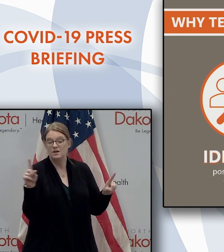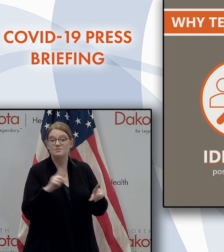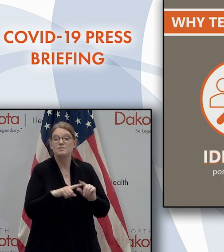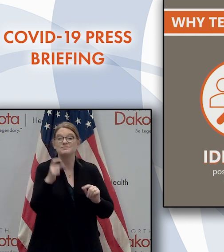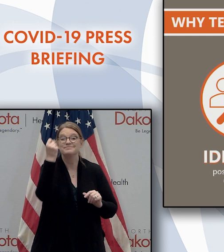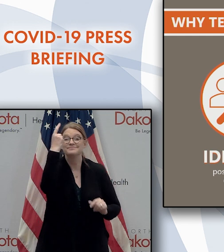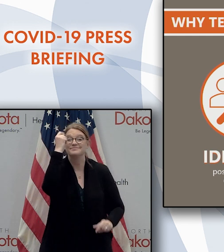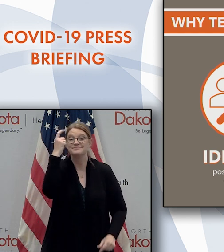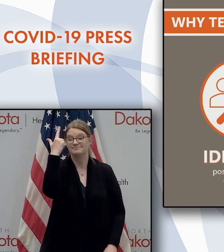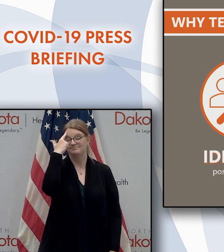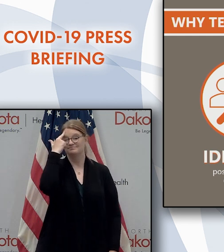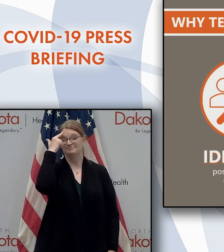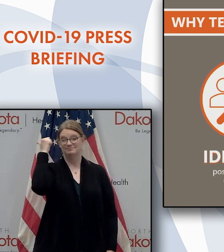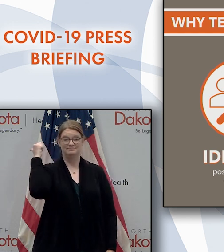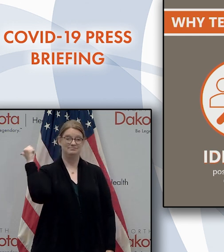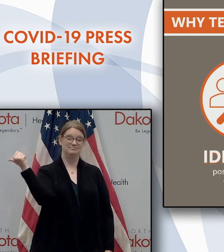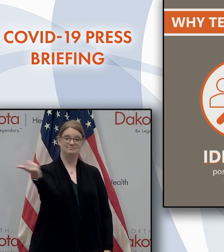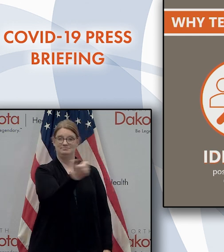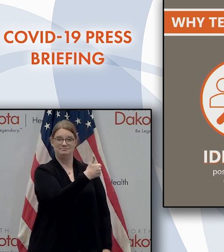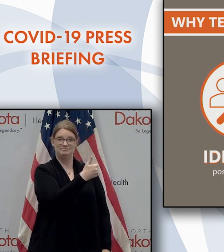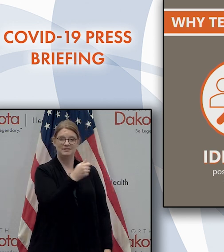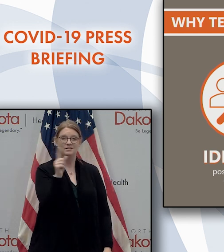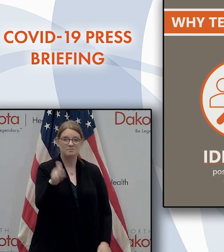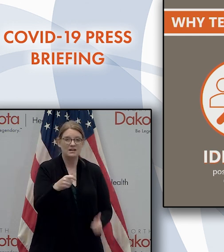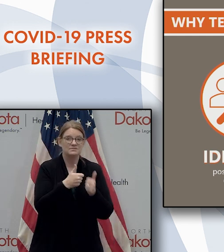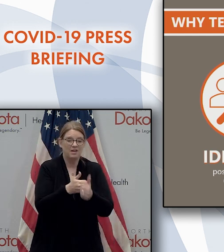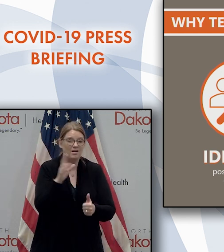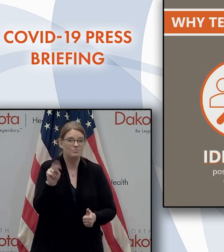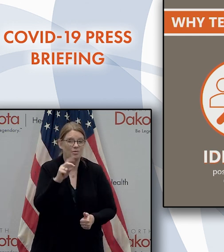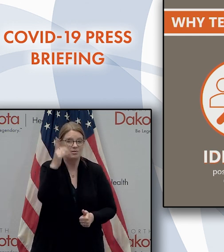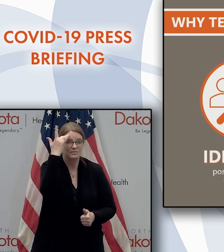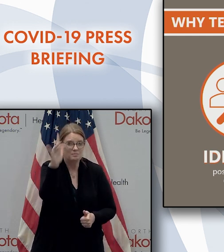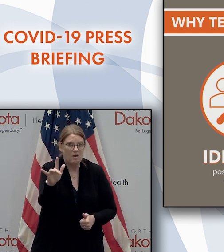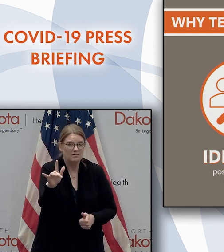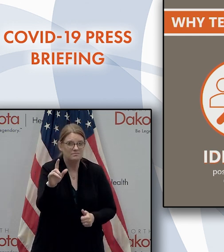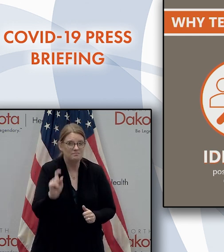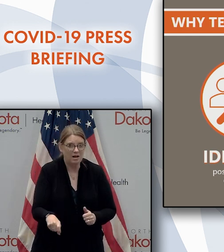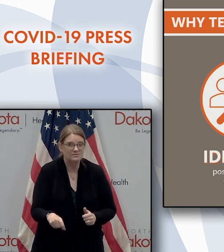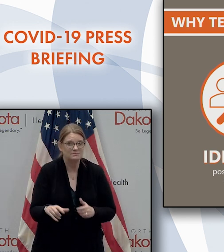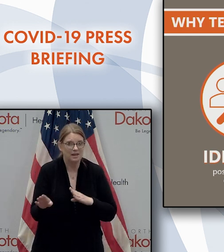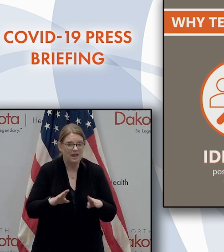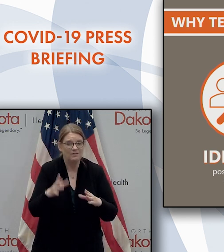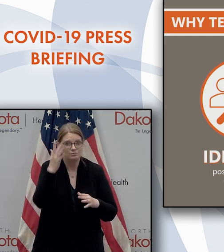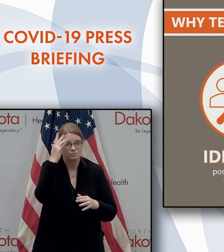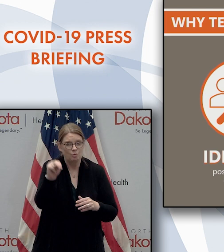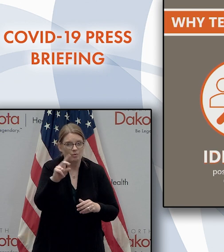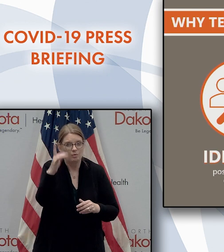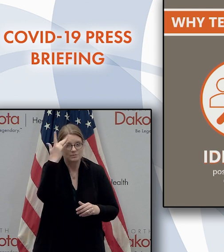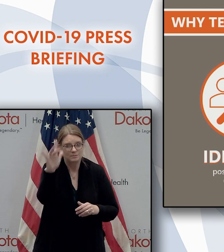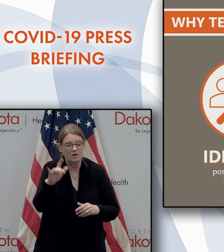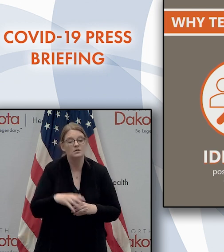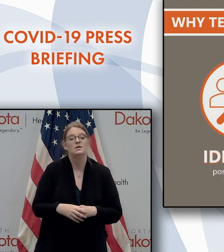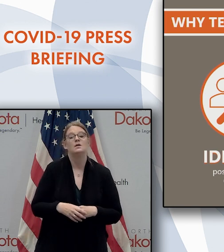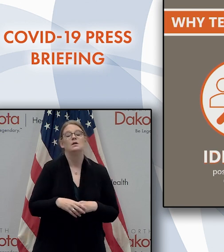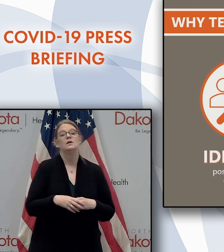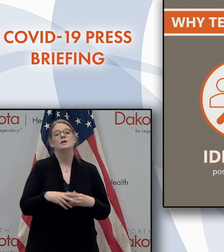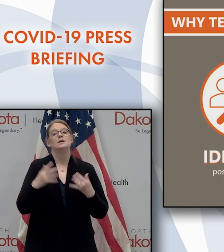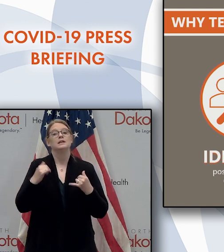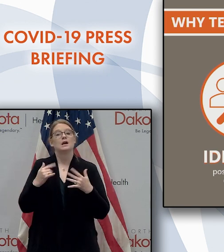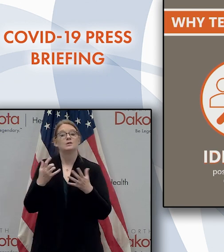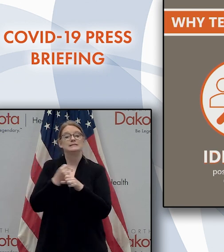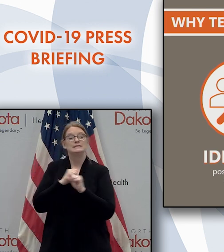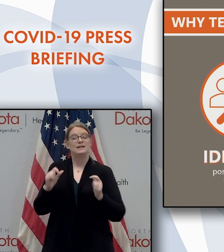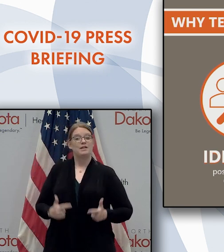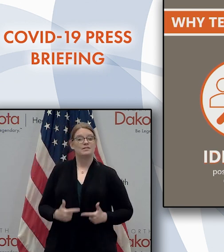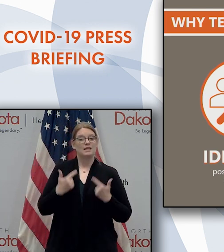of you to continue to be North Dakota smart. But we also did other things that we were able to do in terms of saving lives